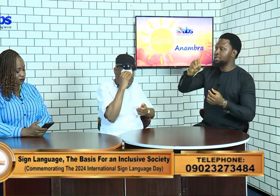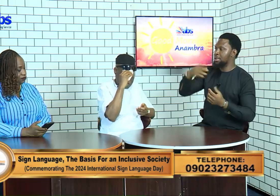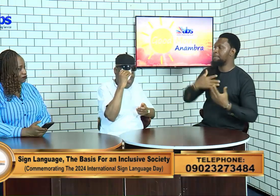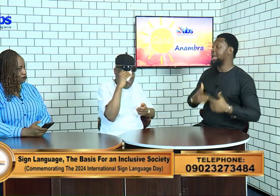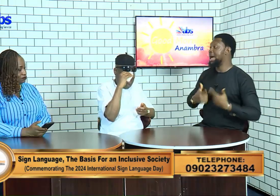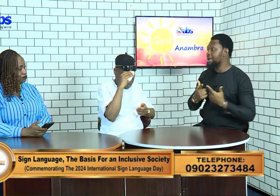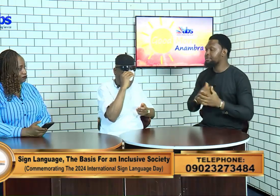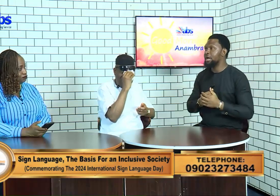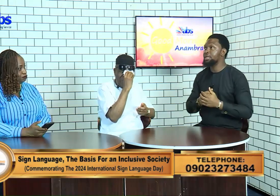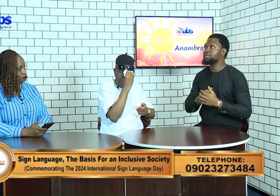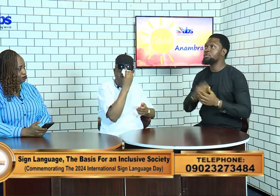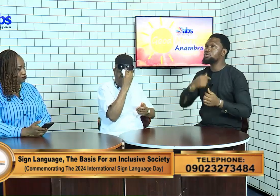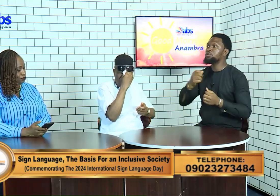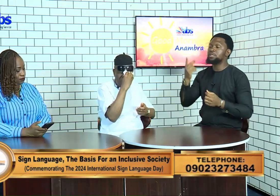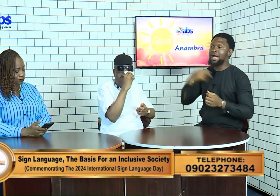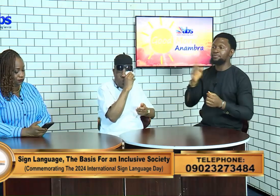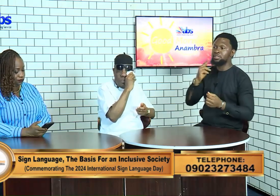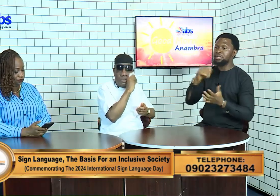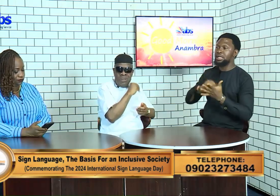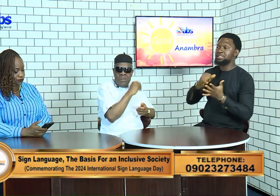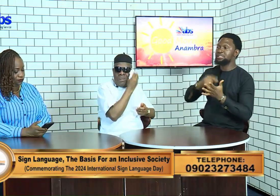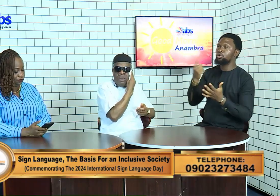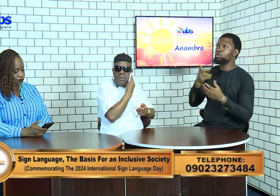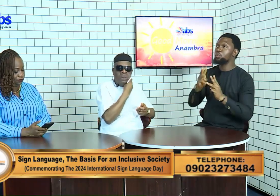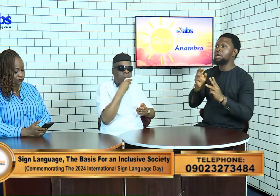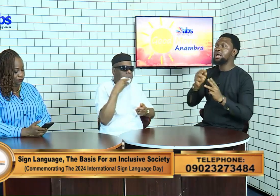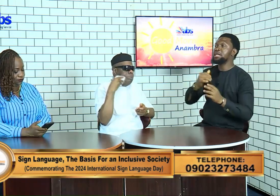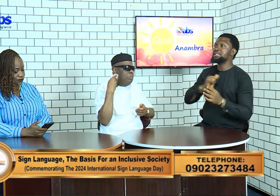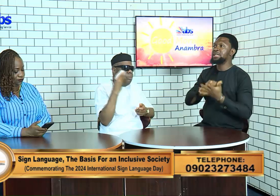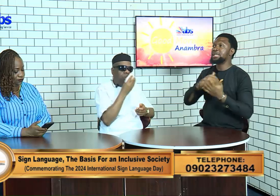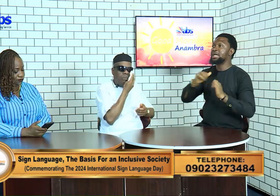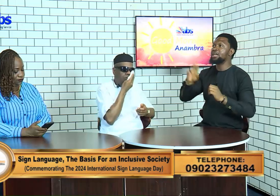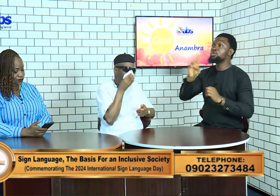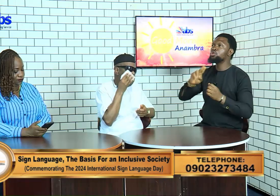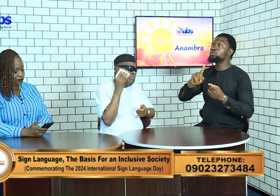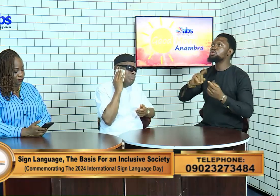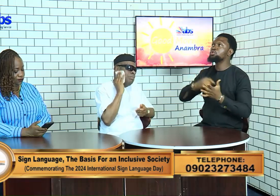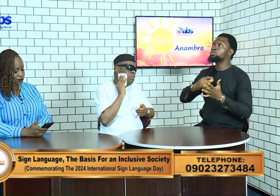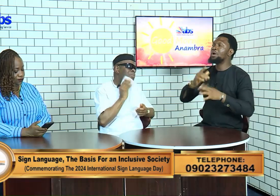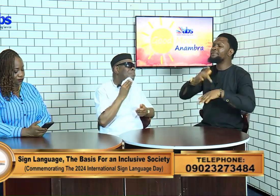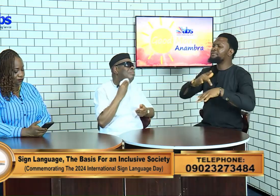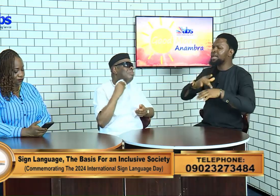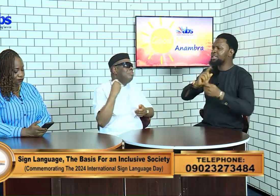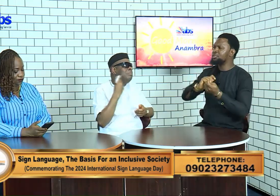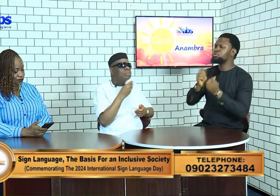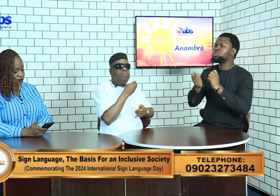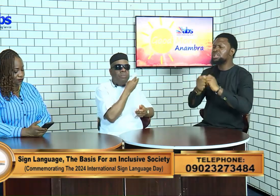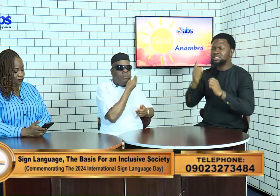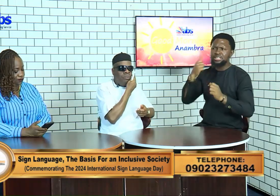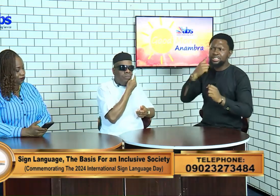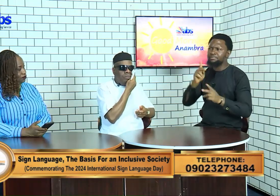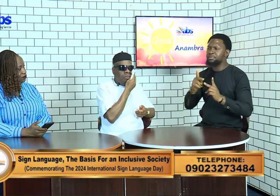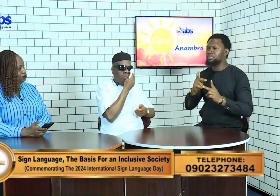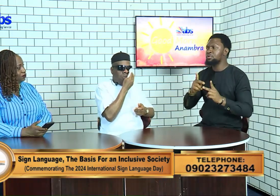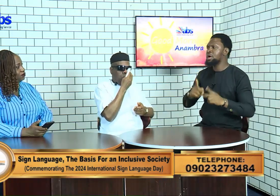shaped my life, and also I've seen that this is the only way that I can use to affect and to change